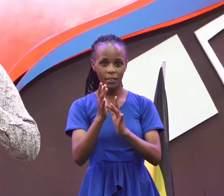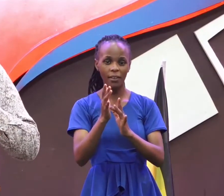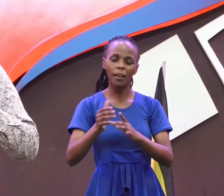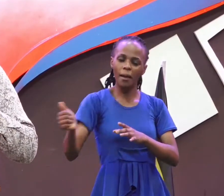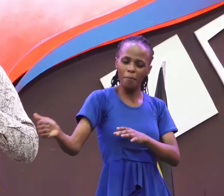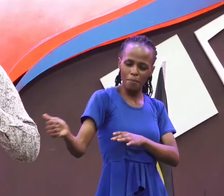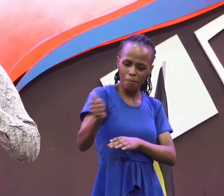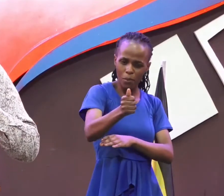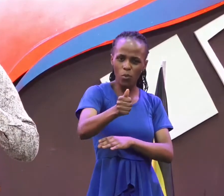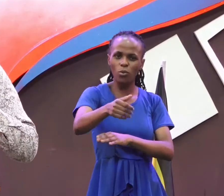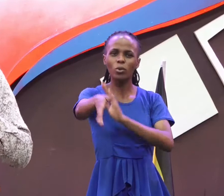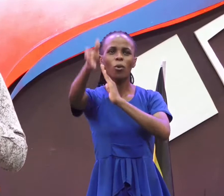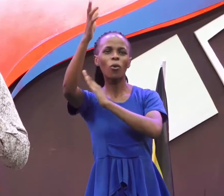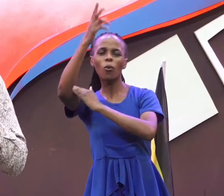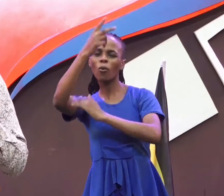Jesus.